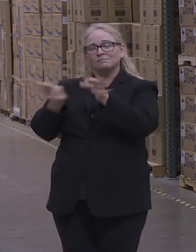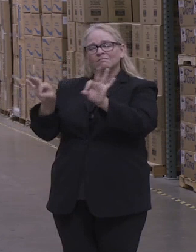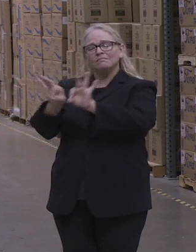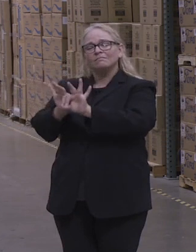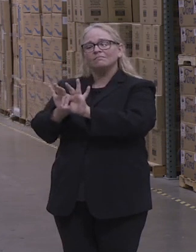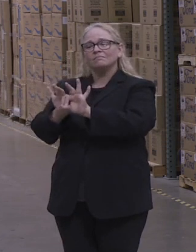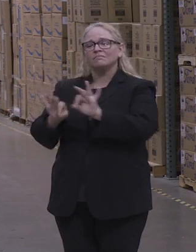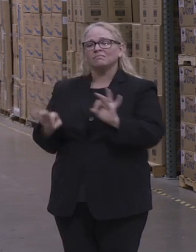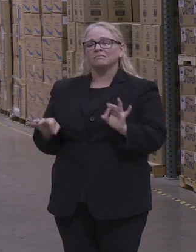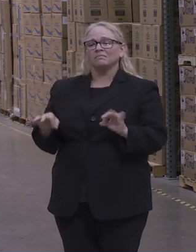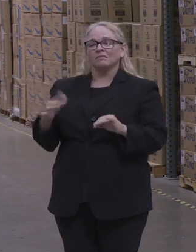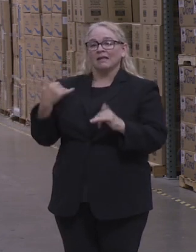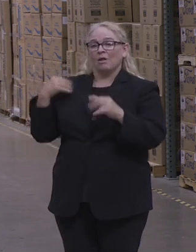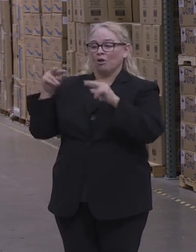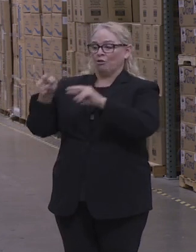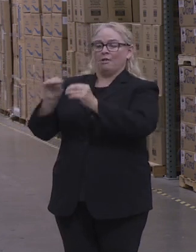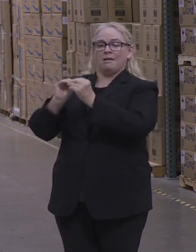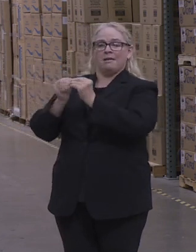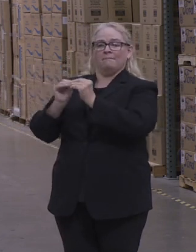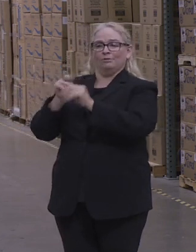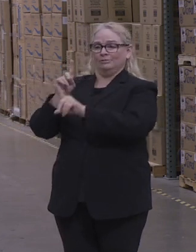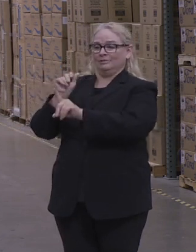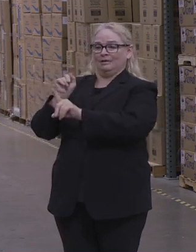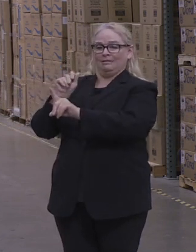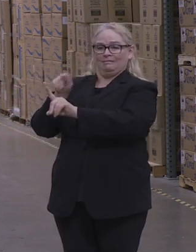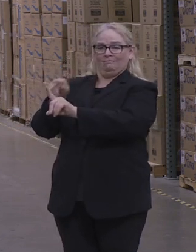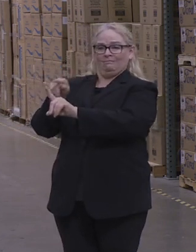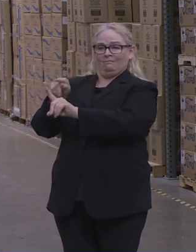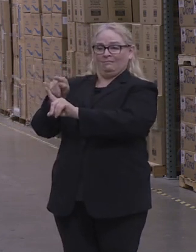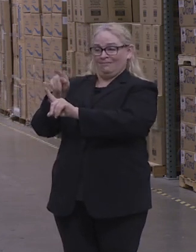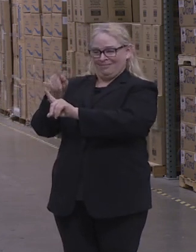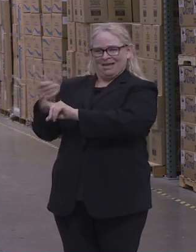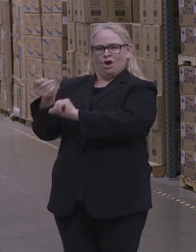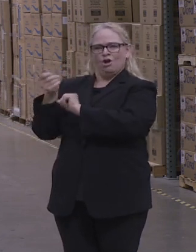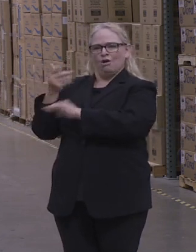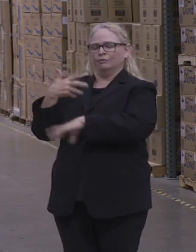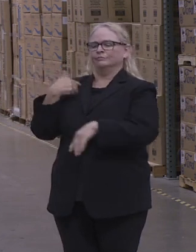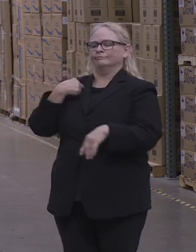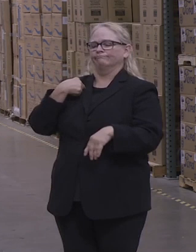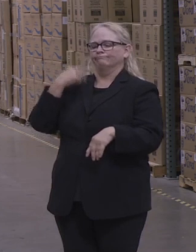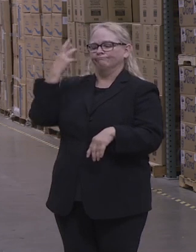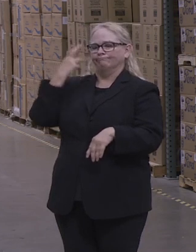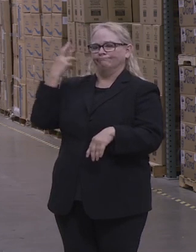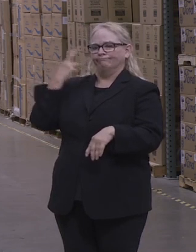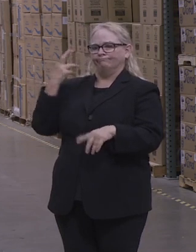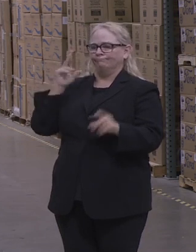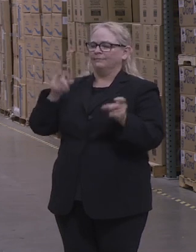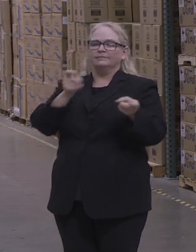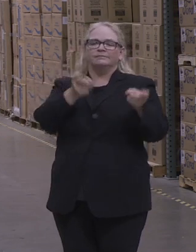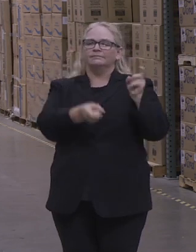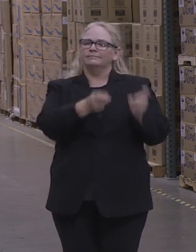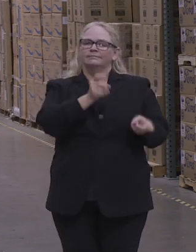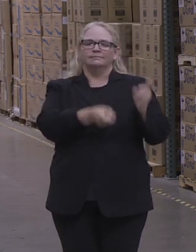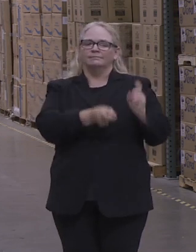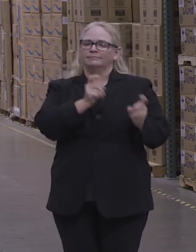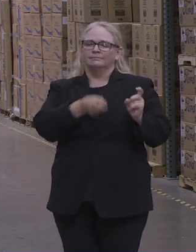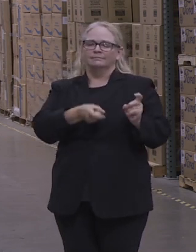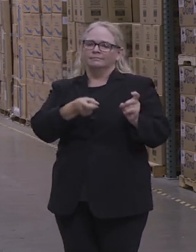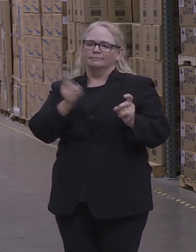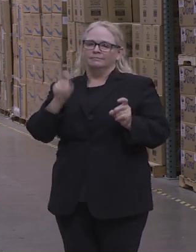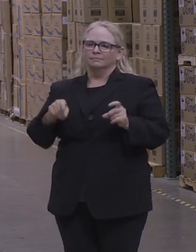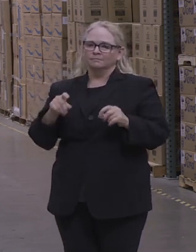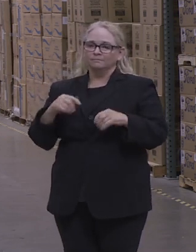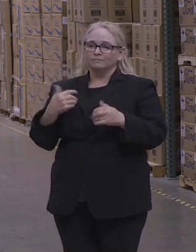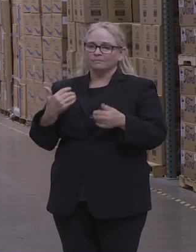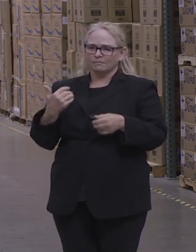anticipation, looking at these numbers, looking at these trend lines before they were becoming headlines. We moved forward with a new PSA campaign. We